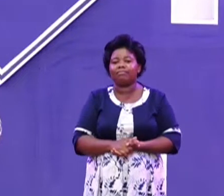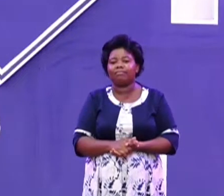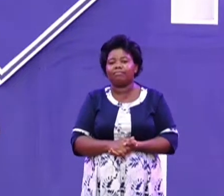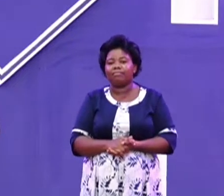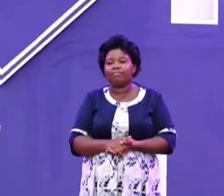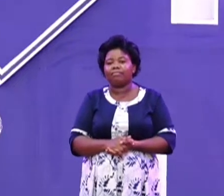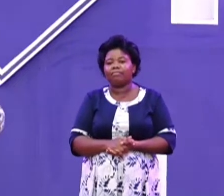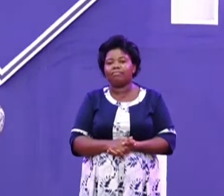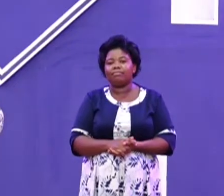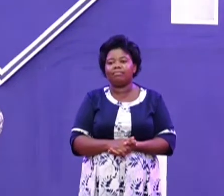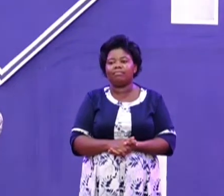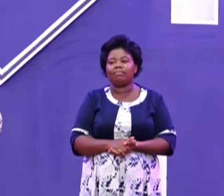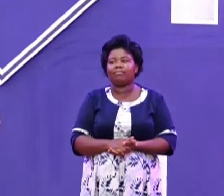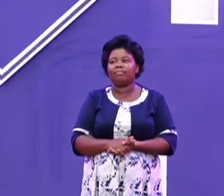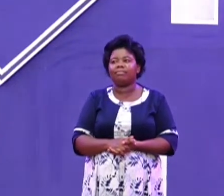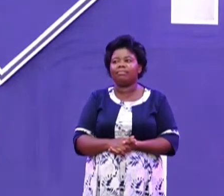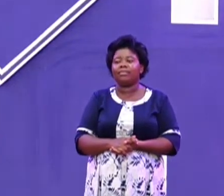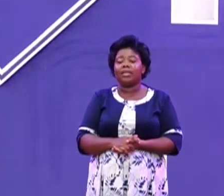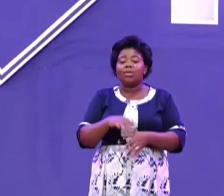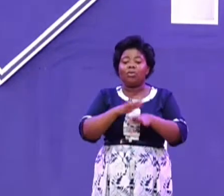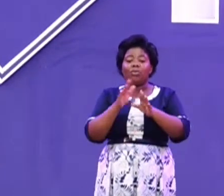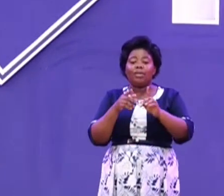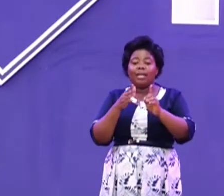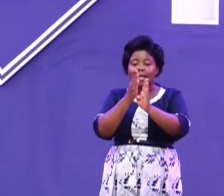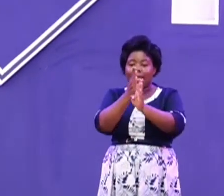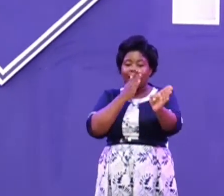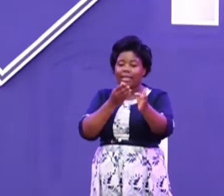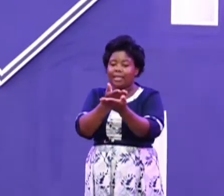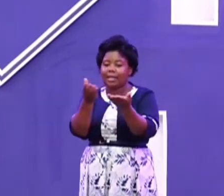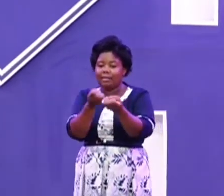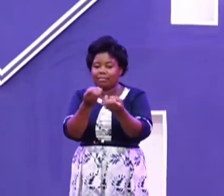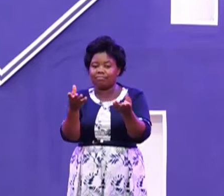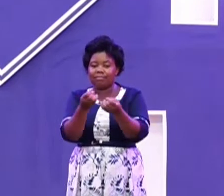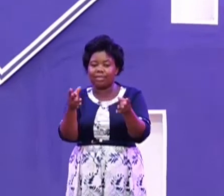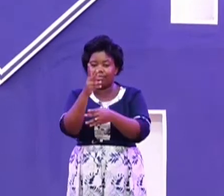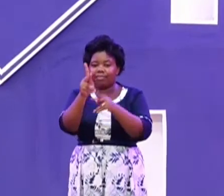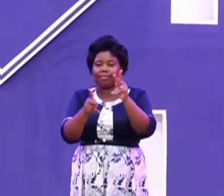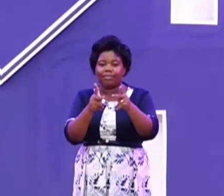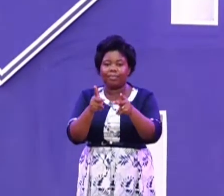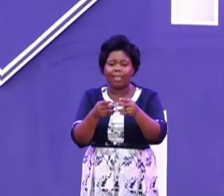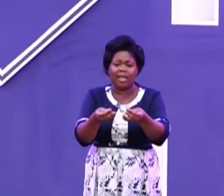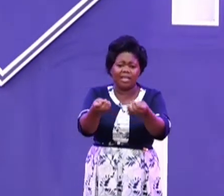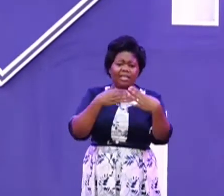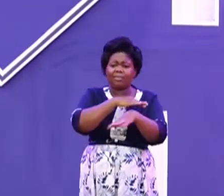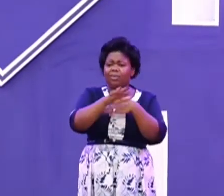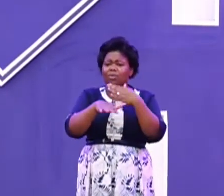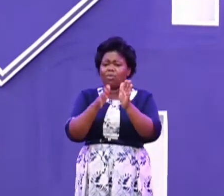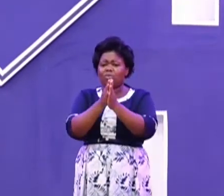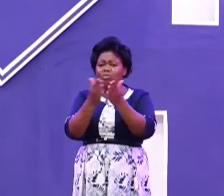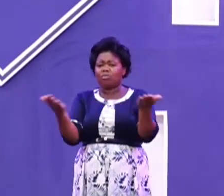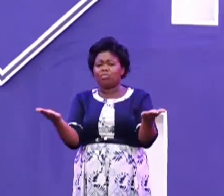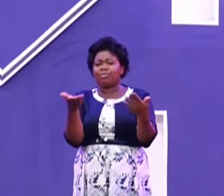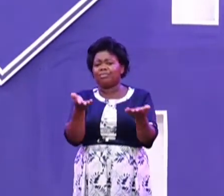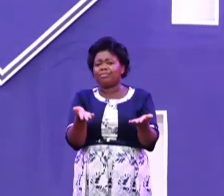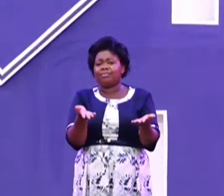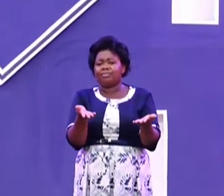Kulaini kwalika abantu abalala. On the line there were other people. amawulire gonna ne bagamba. And they gave me all